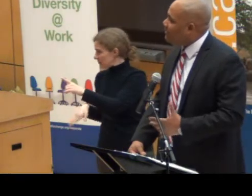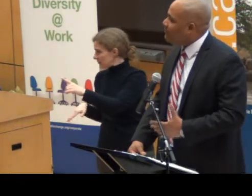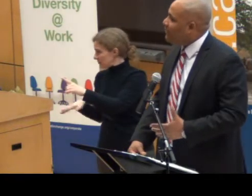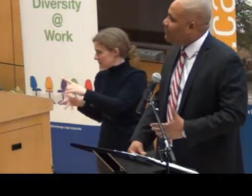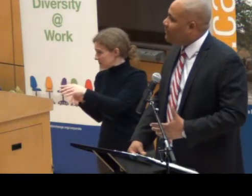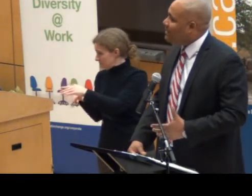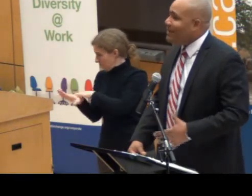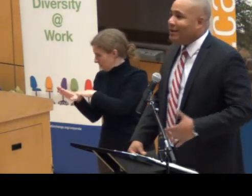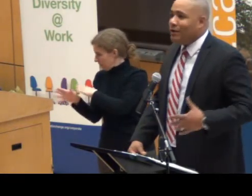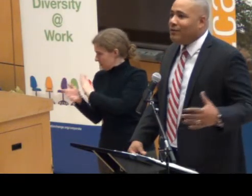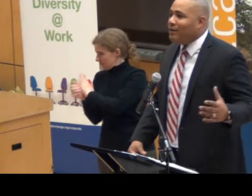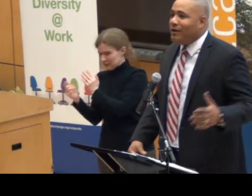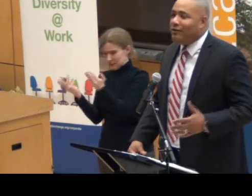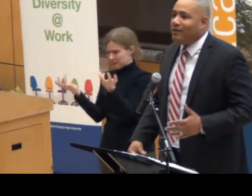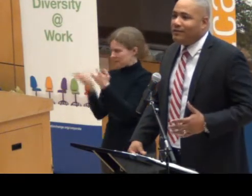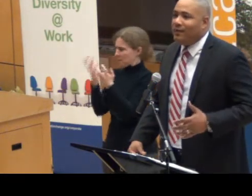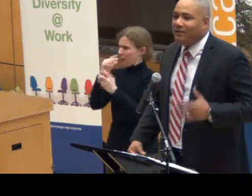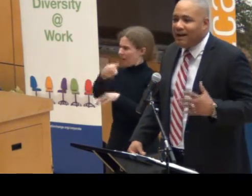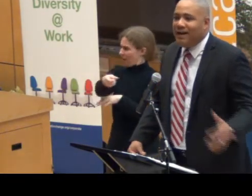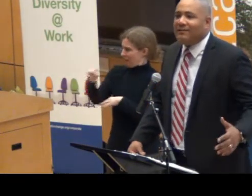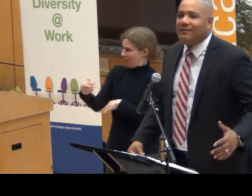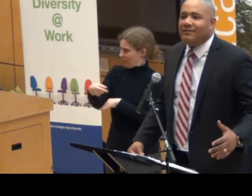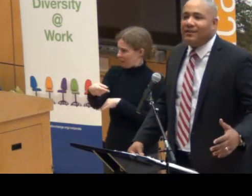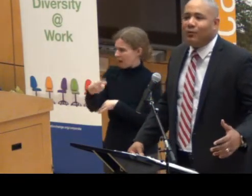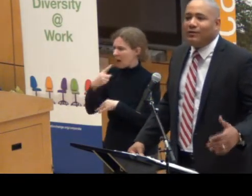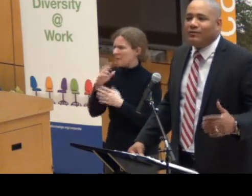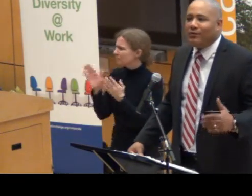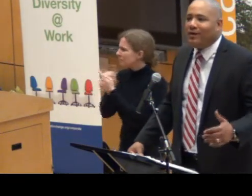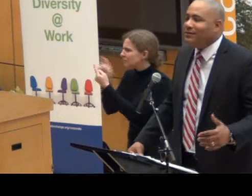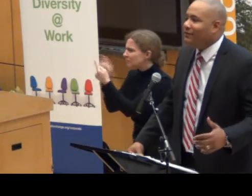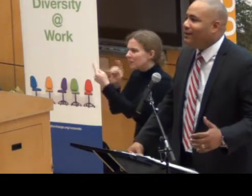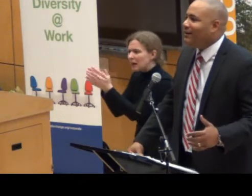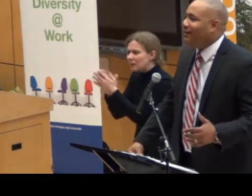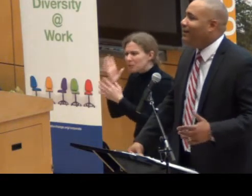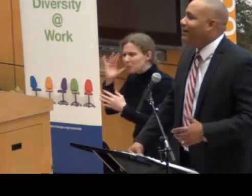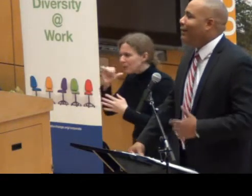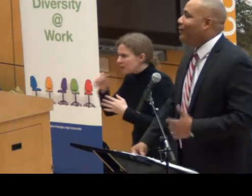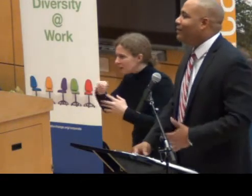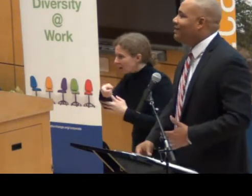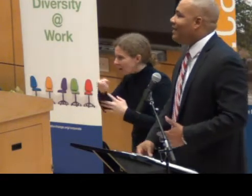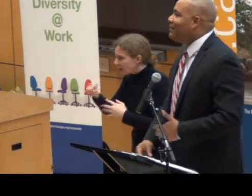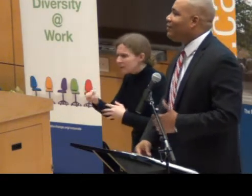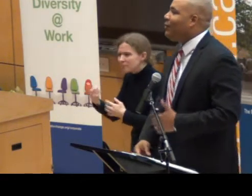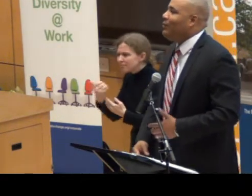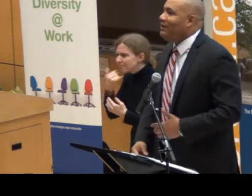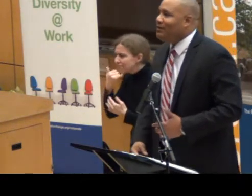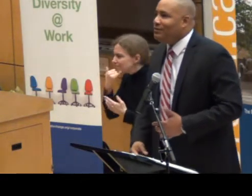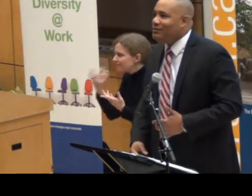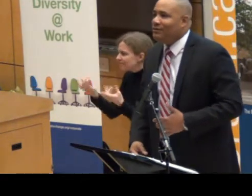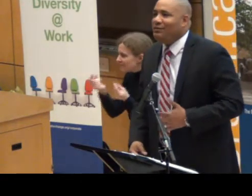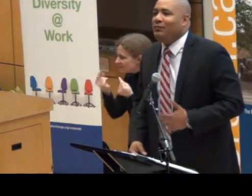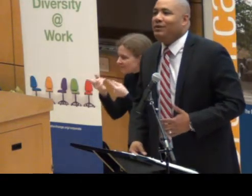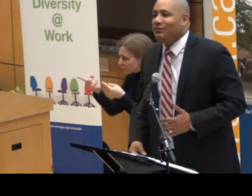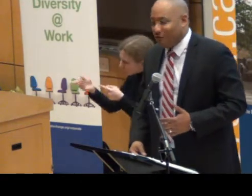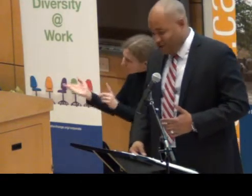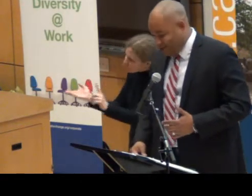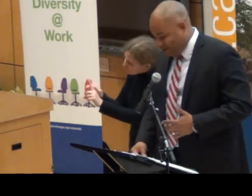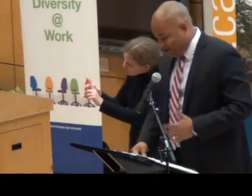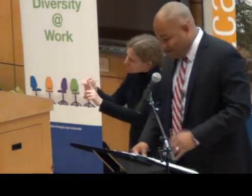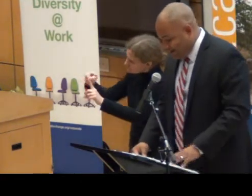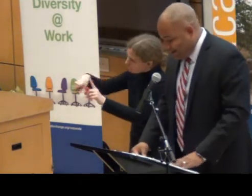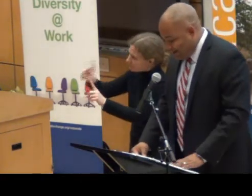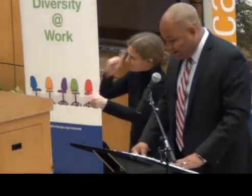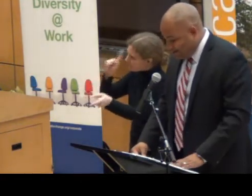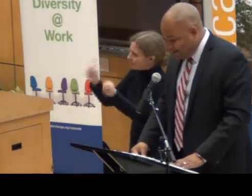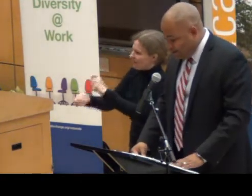this Canadian experience piece. You know, I've gone right across the province asking the same question, trying to find out, you know, what's the answer and what we can do to bring those